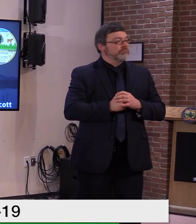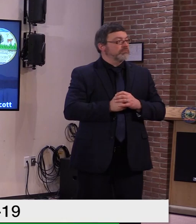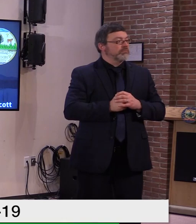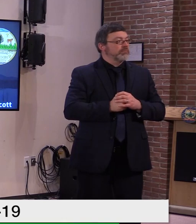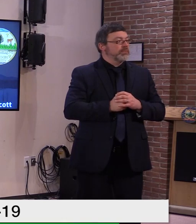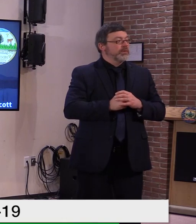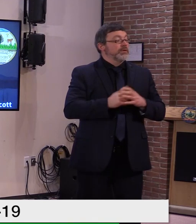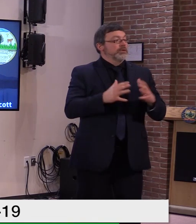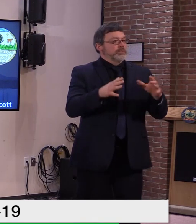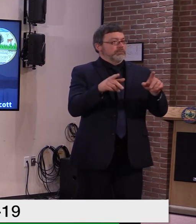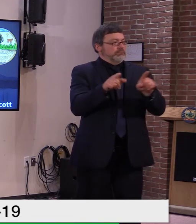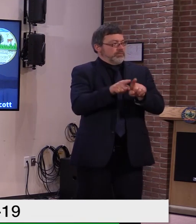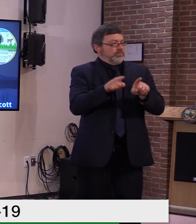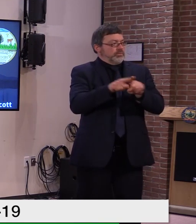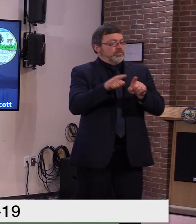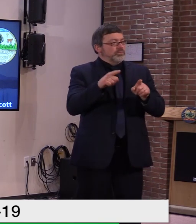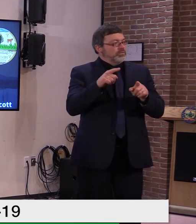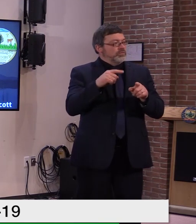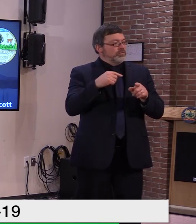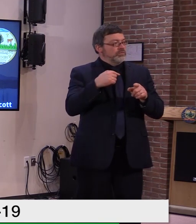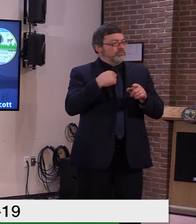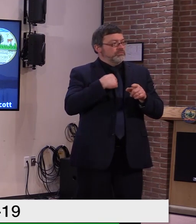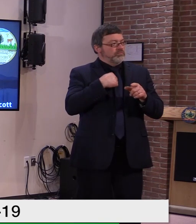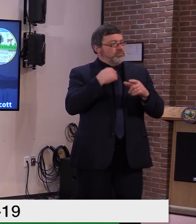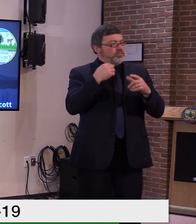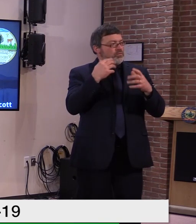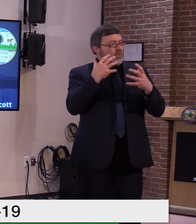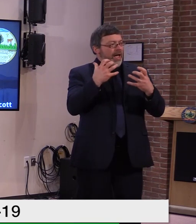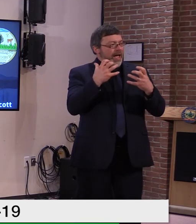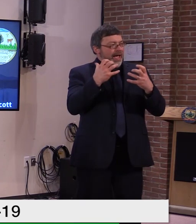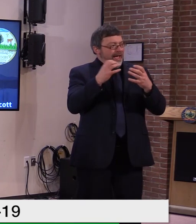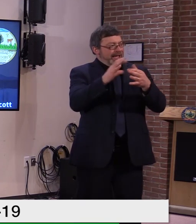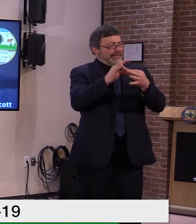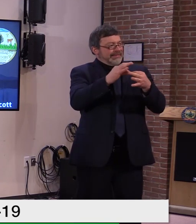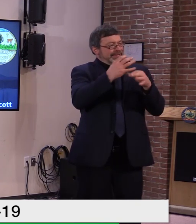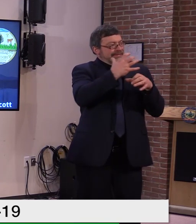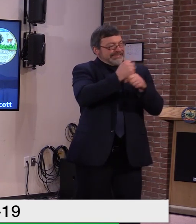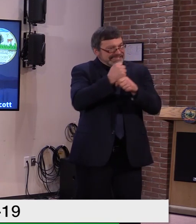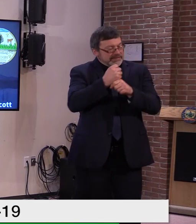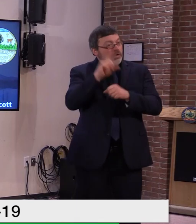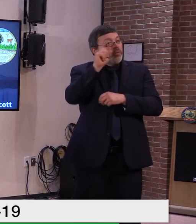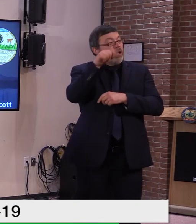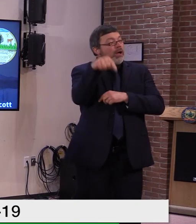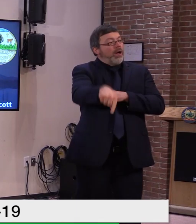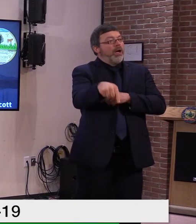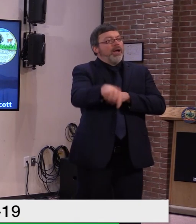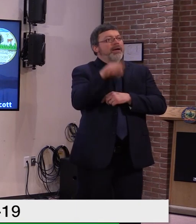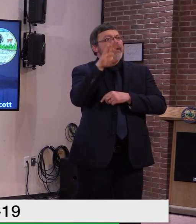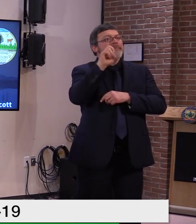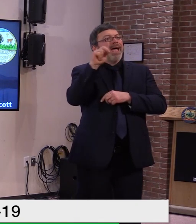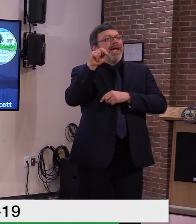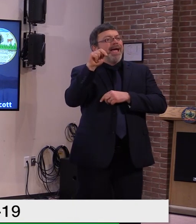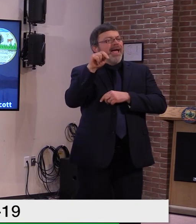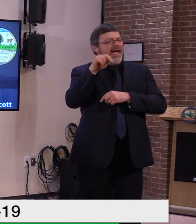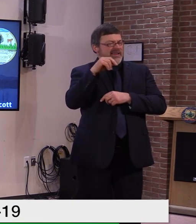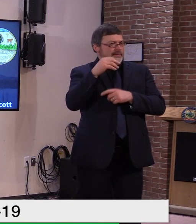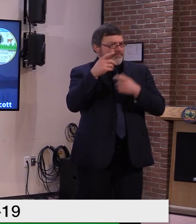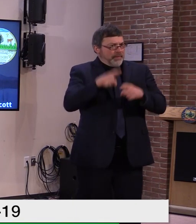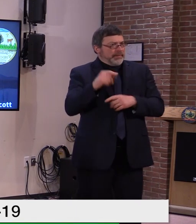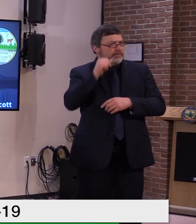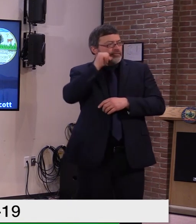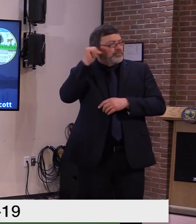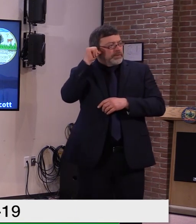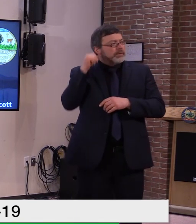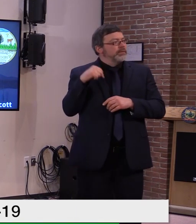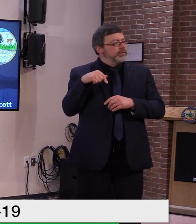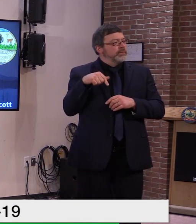an update of a situation in Bennington. Yesterday afternoon, the Vermont Veterans Home